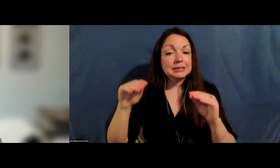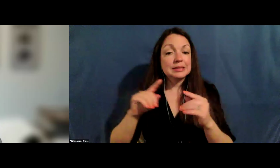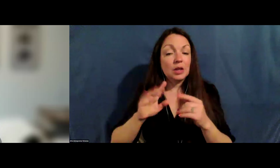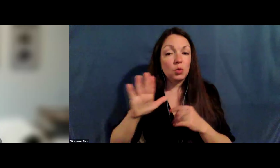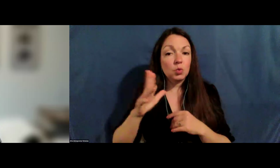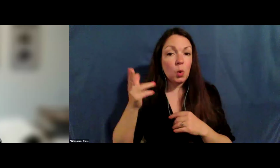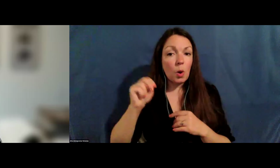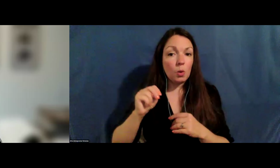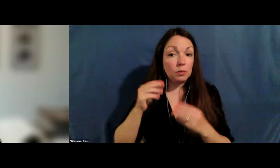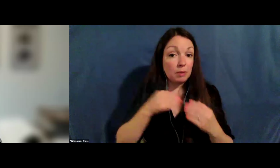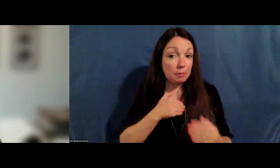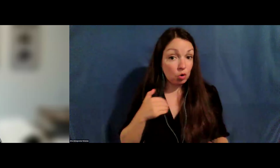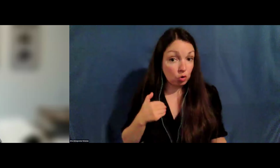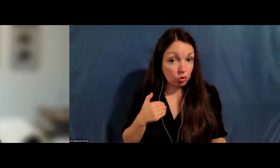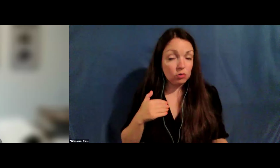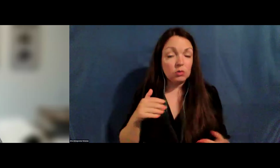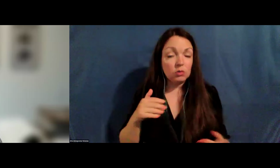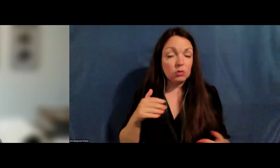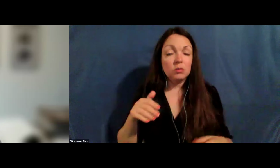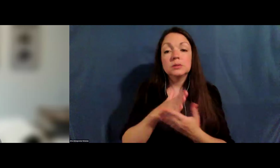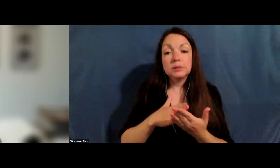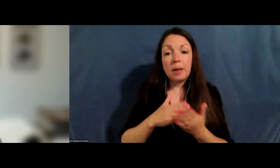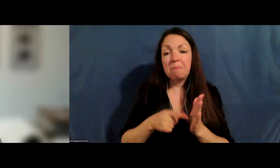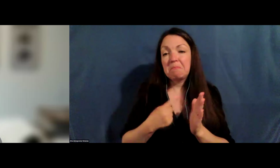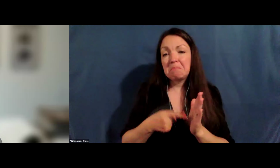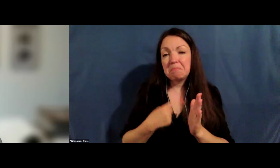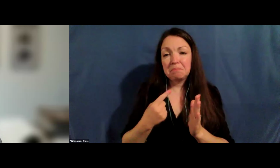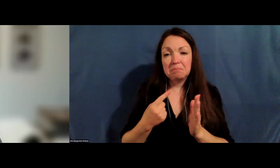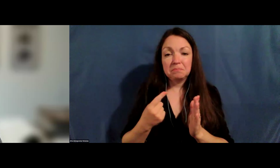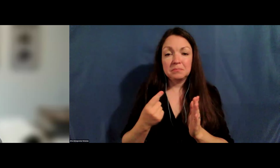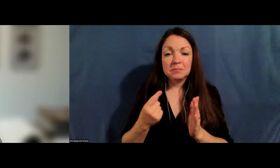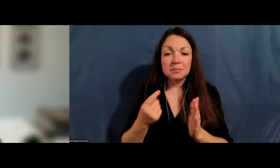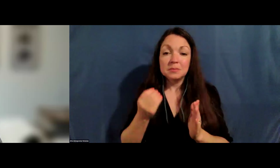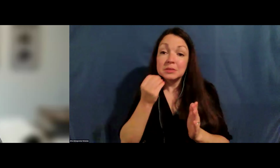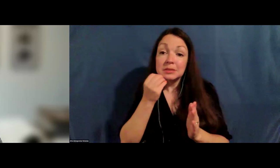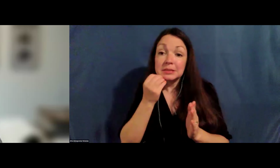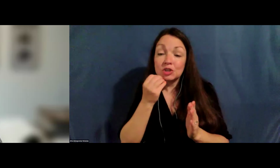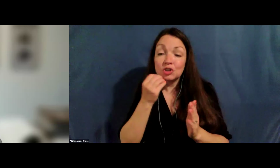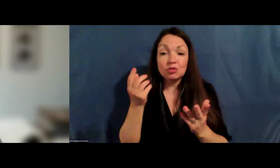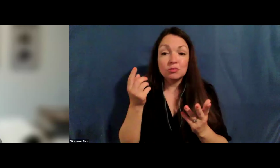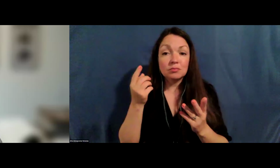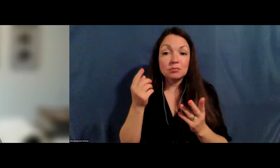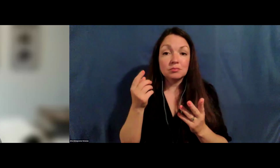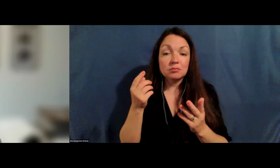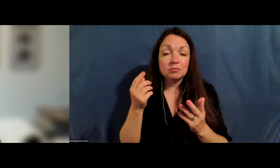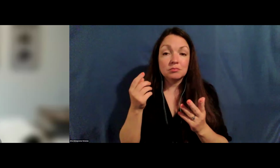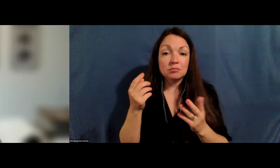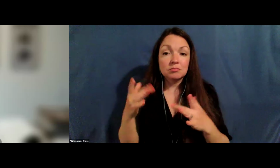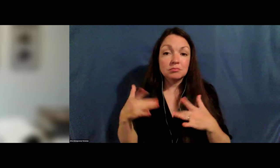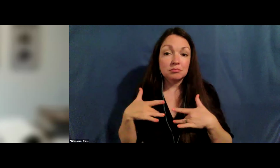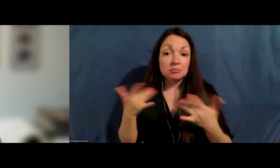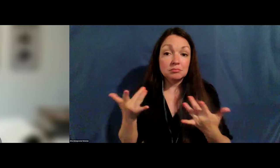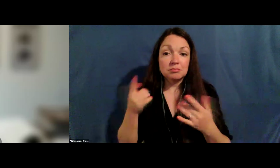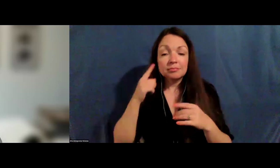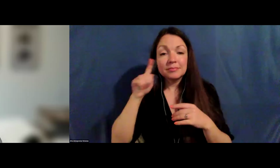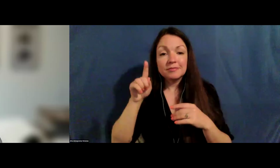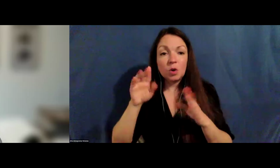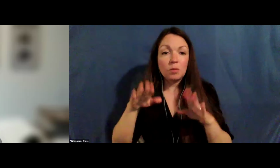members. Certain occasional dinners that might be open to the general public can be made without